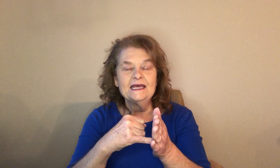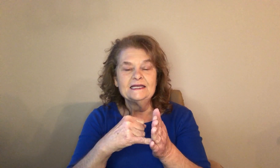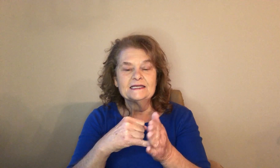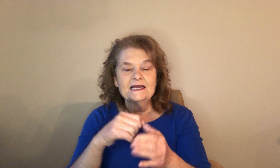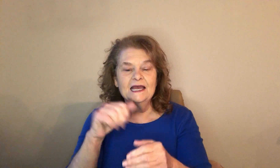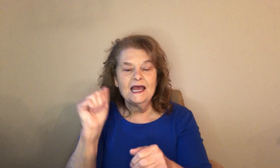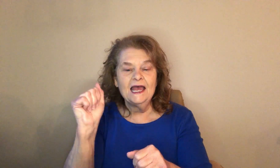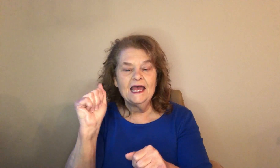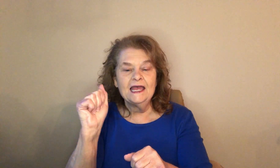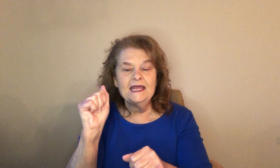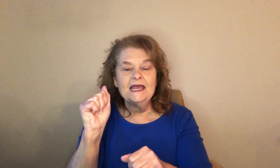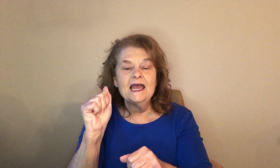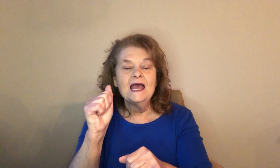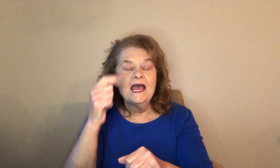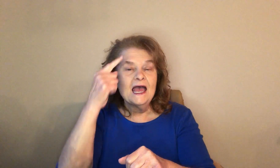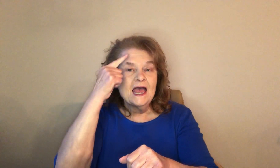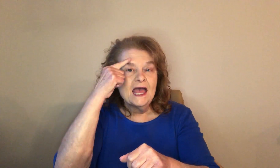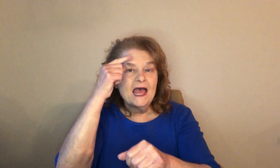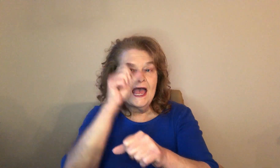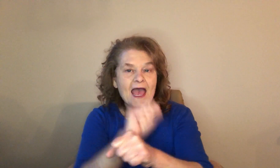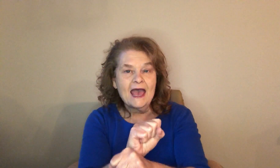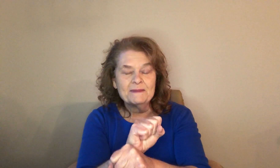it a habit.